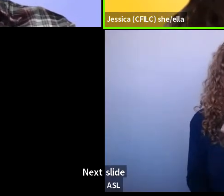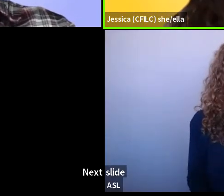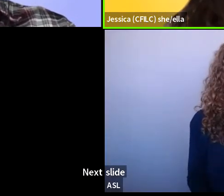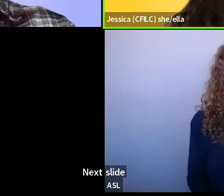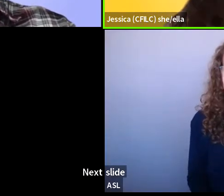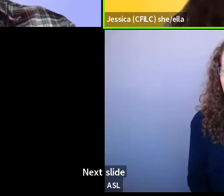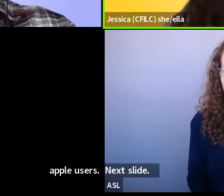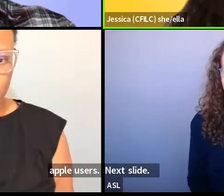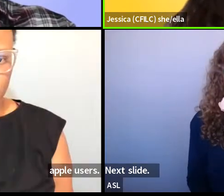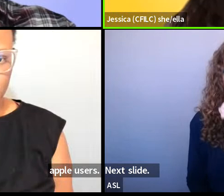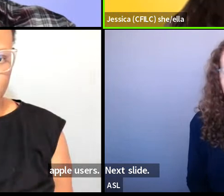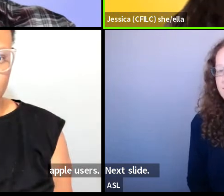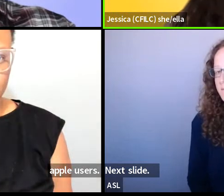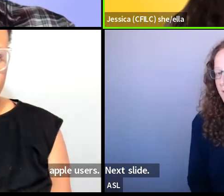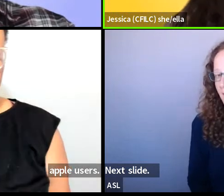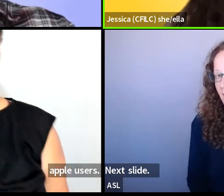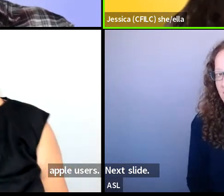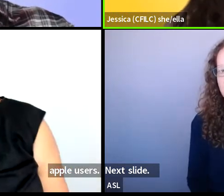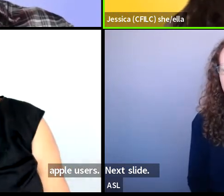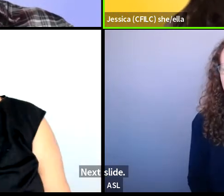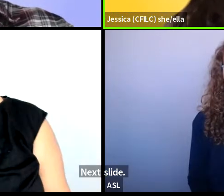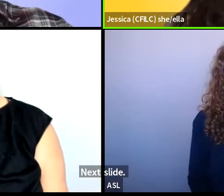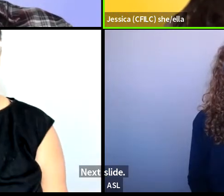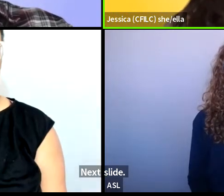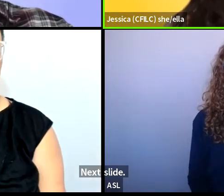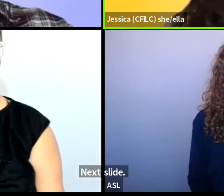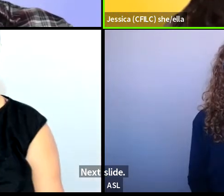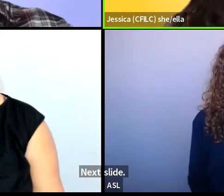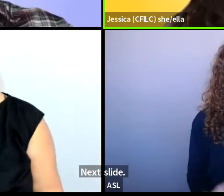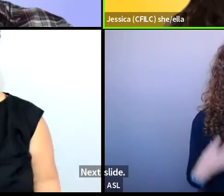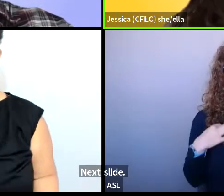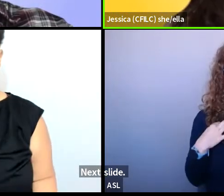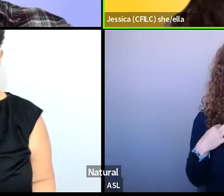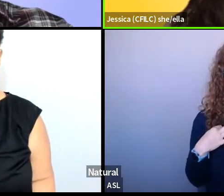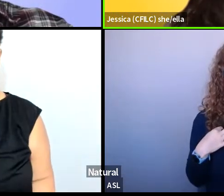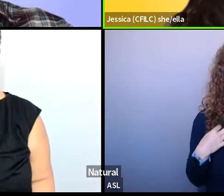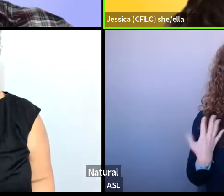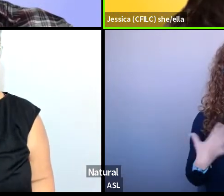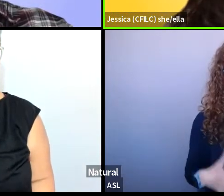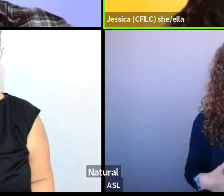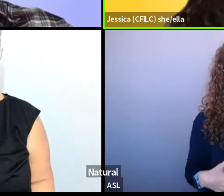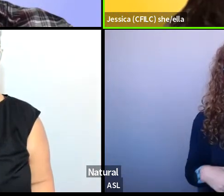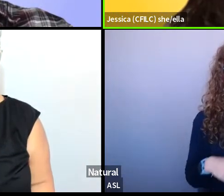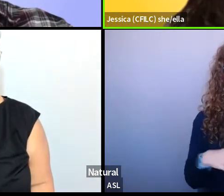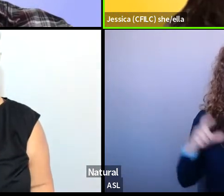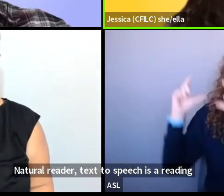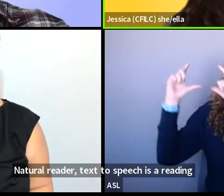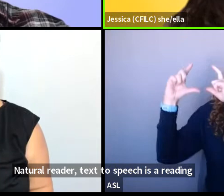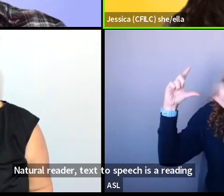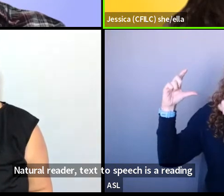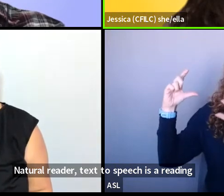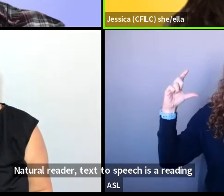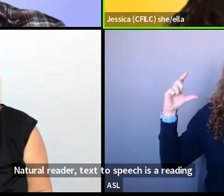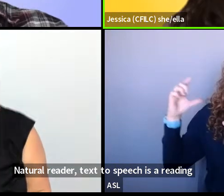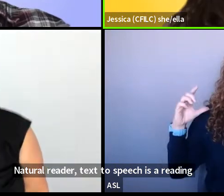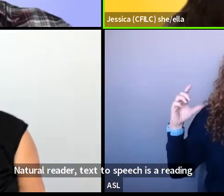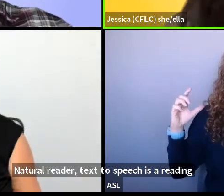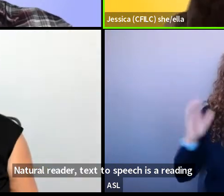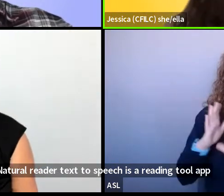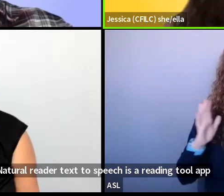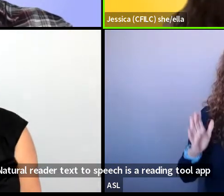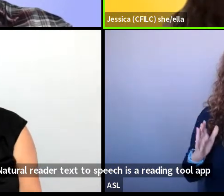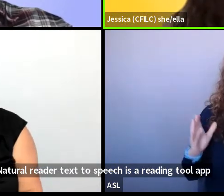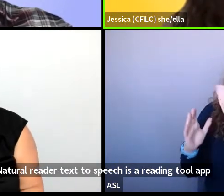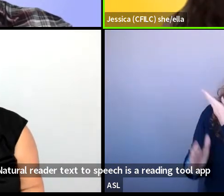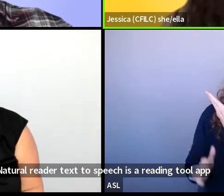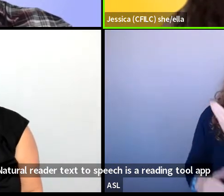hair, and I am wearing a white shirt. And I have the Yo Disabled and Proud on my left corner.